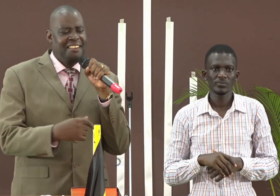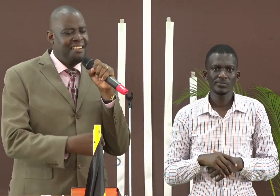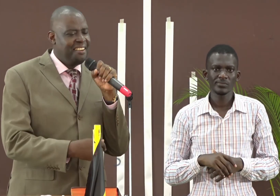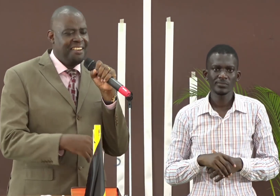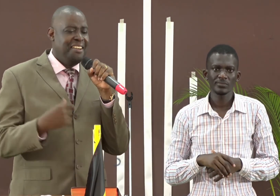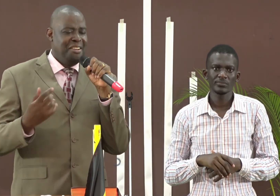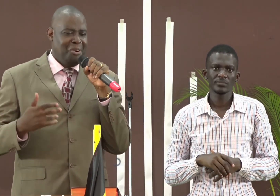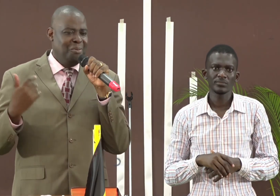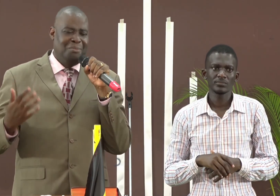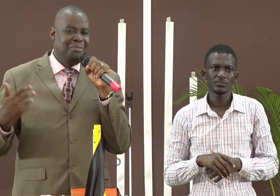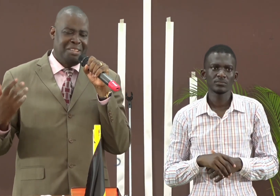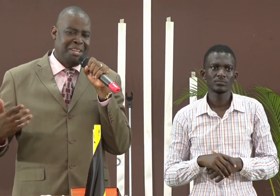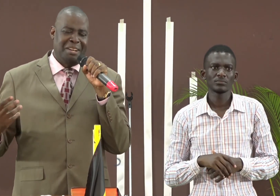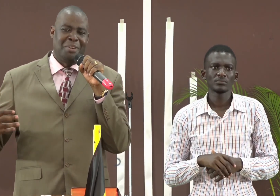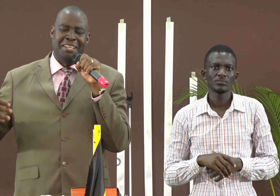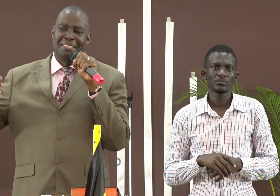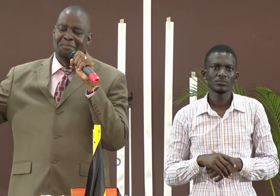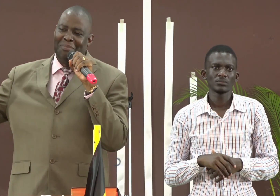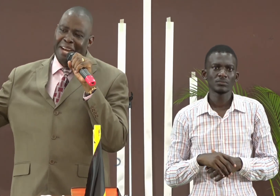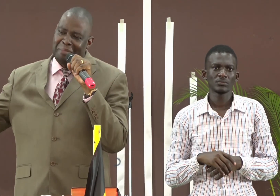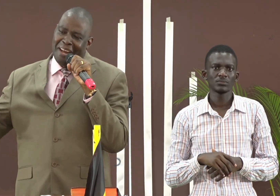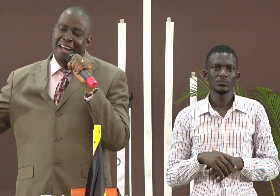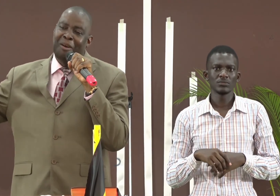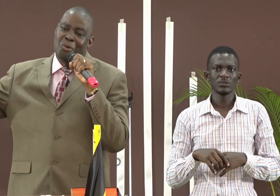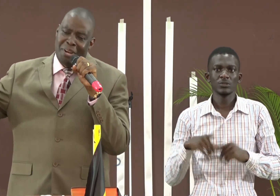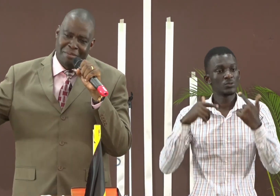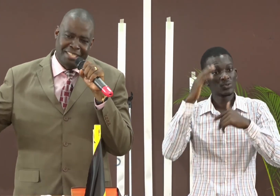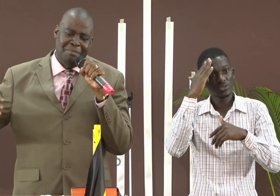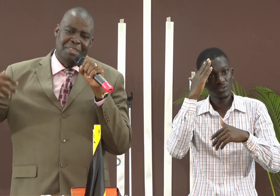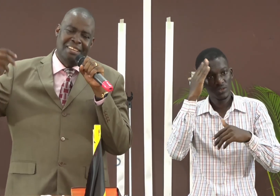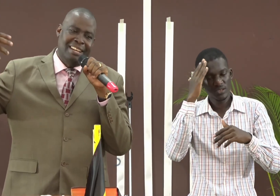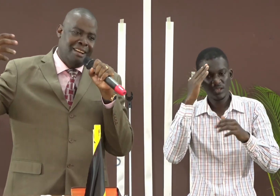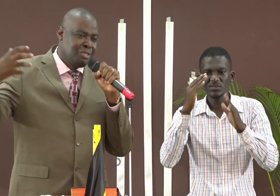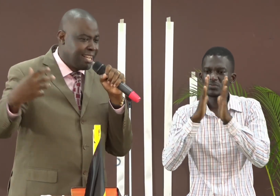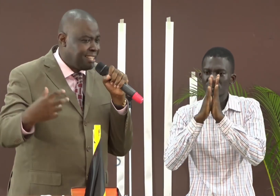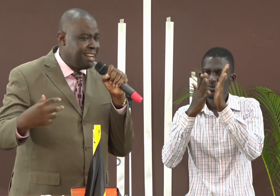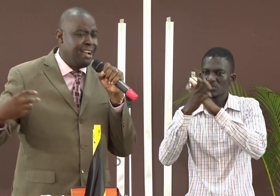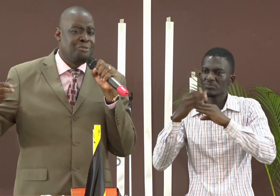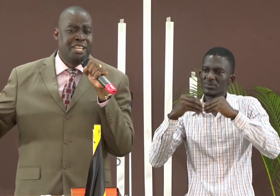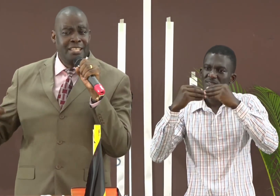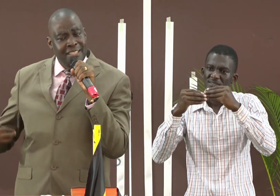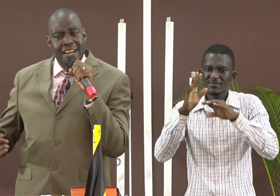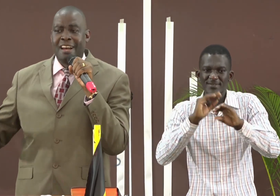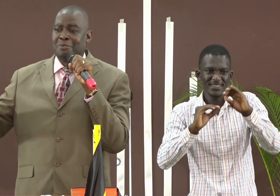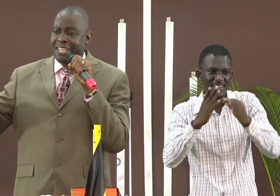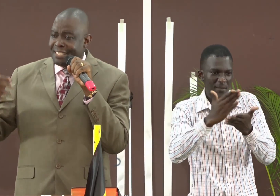food through the bishop, timely food that we need. Kyemanya Luganti, mukama awa omulabirizi n'atusakira